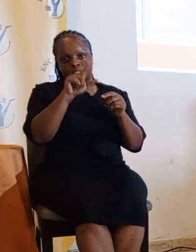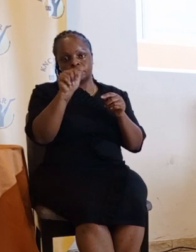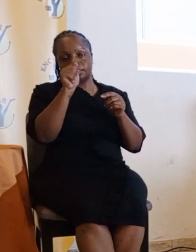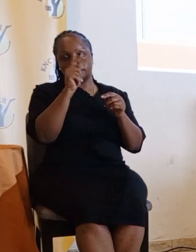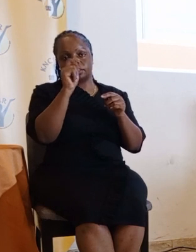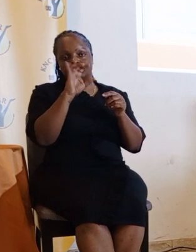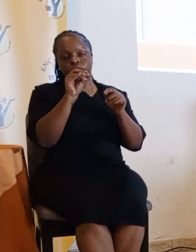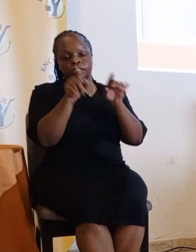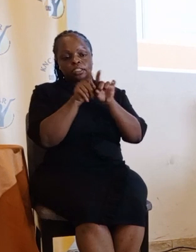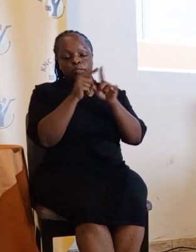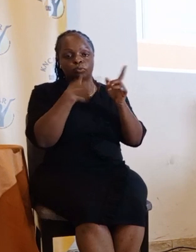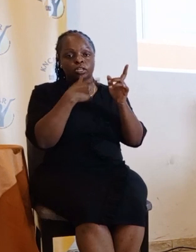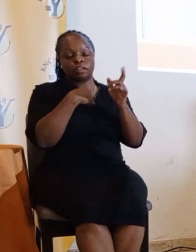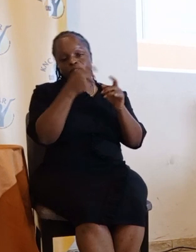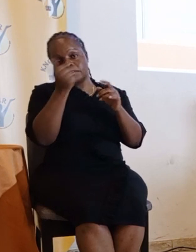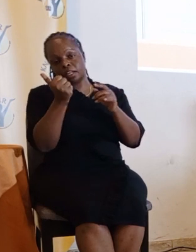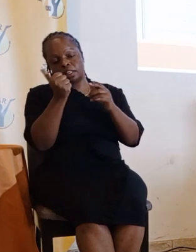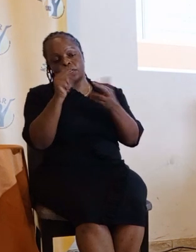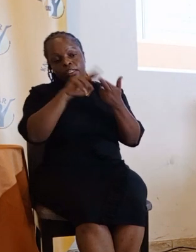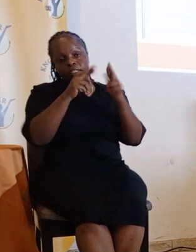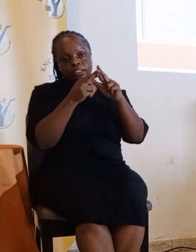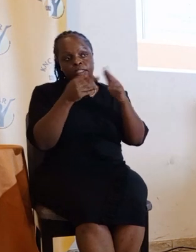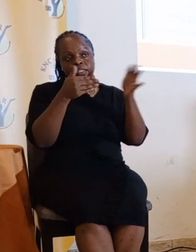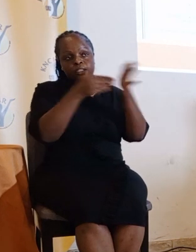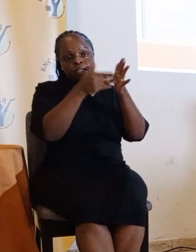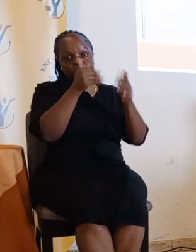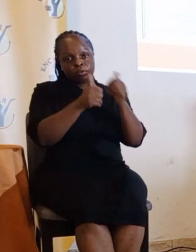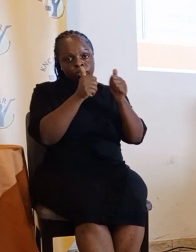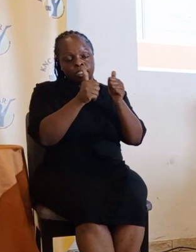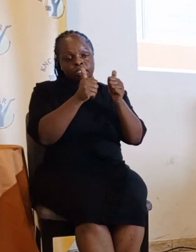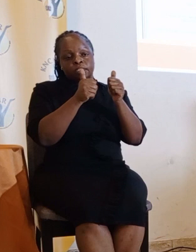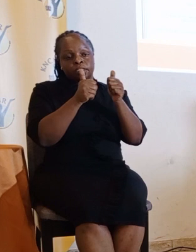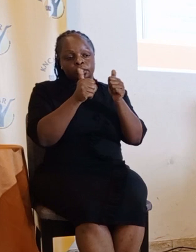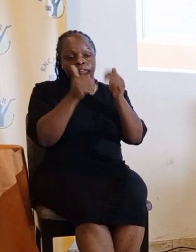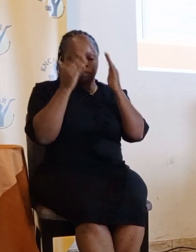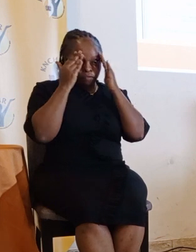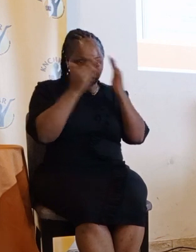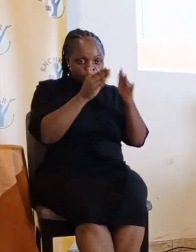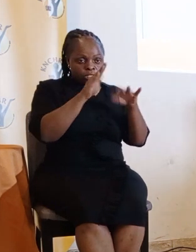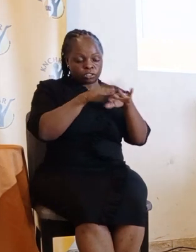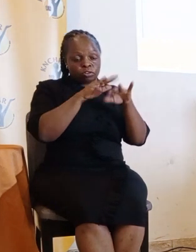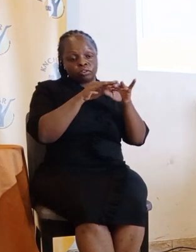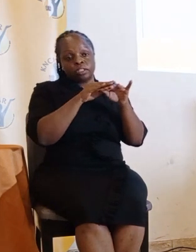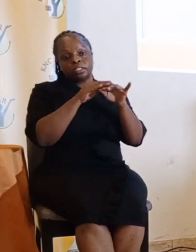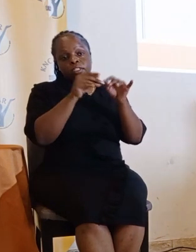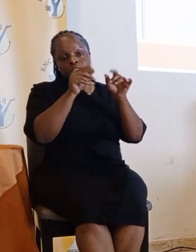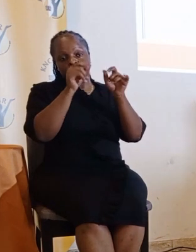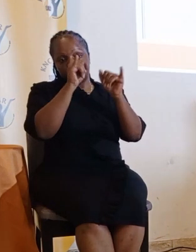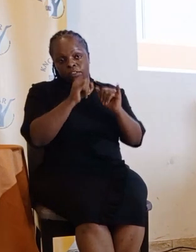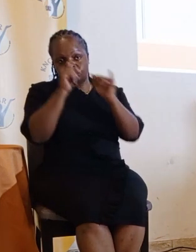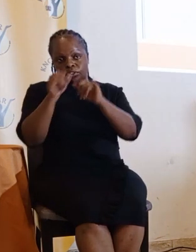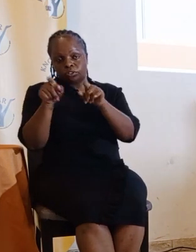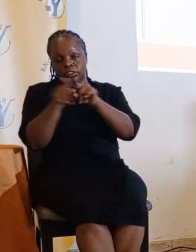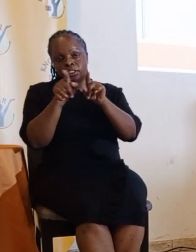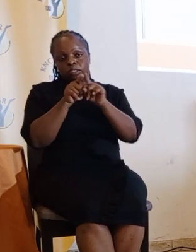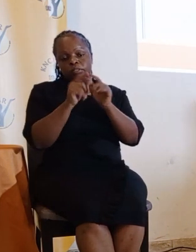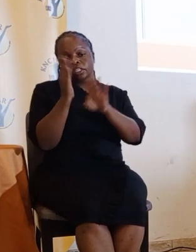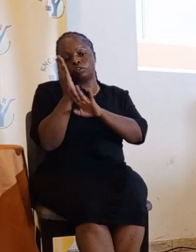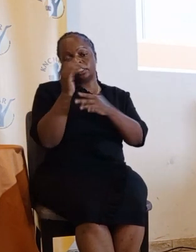of terror-related attacks that have targeted both civilians and security personnel in Lamu,